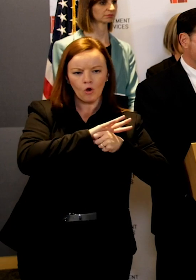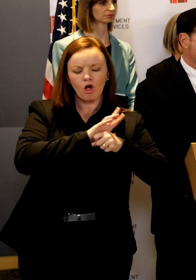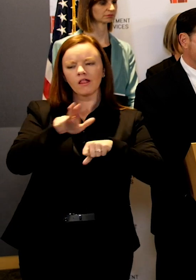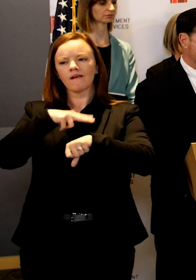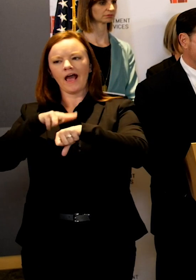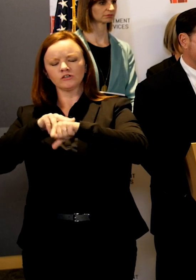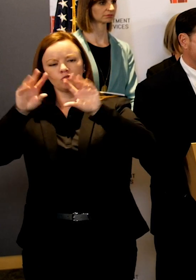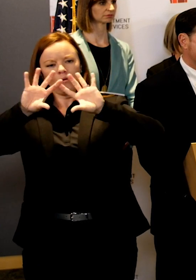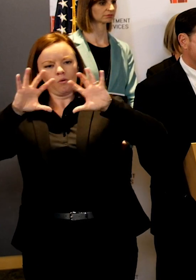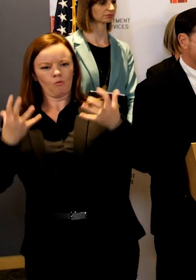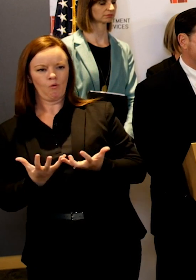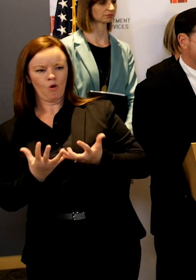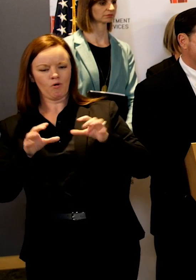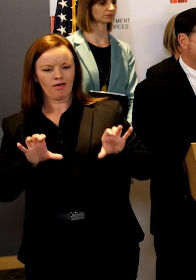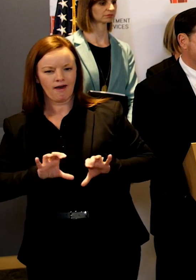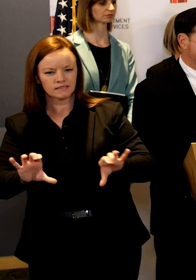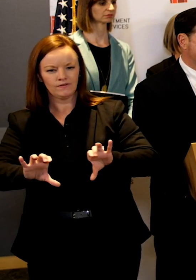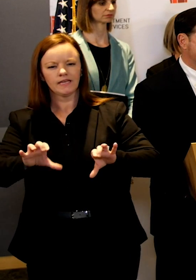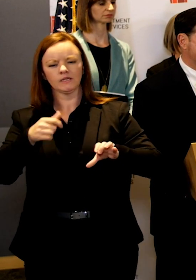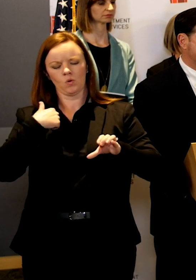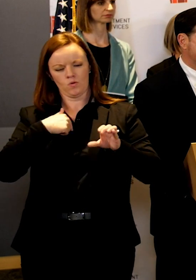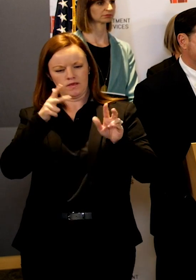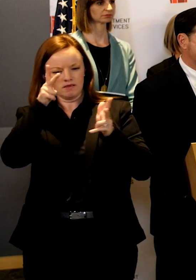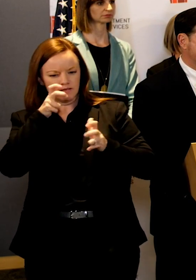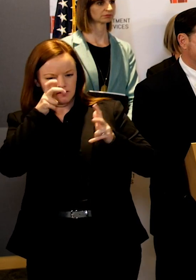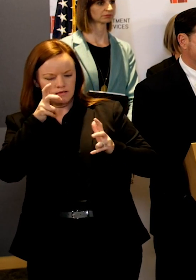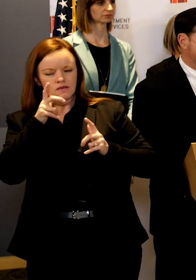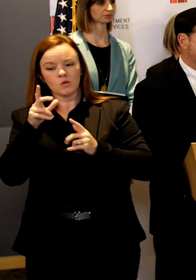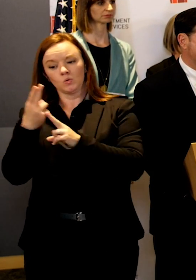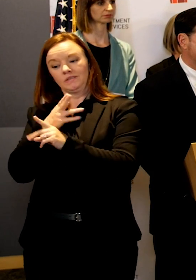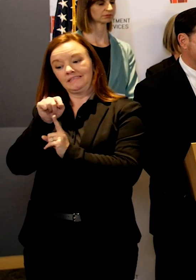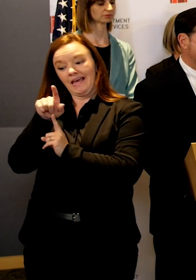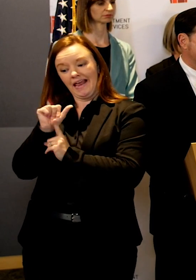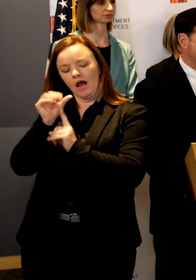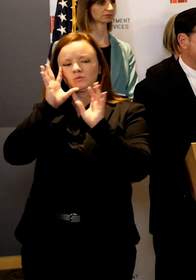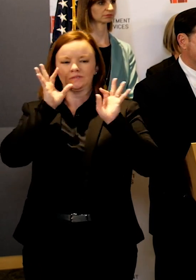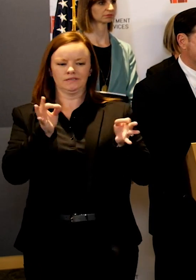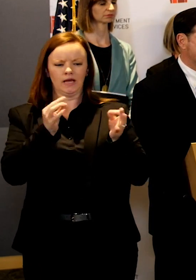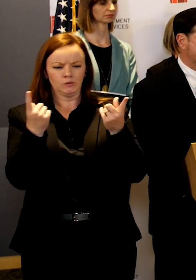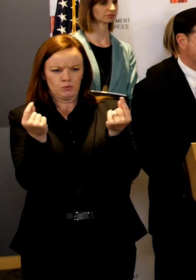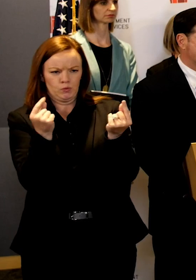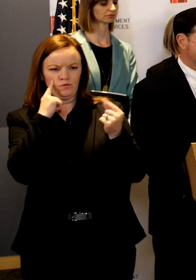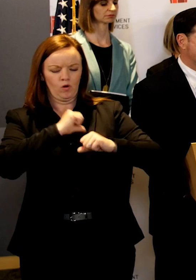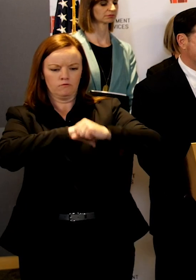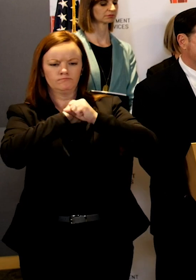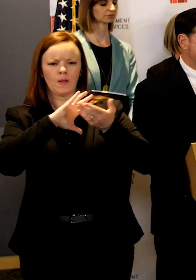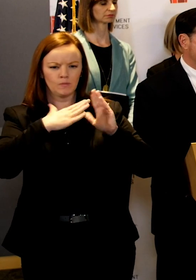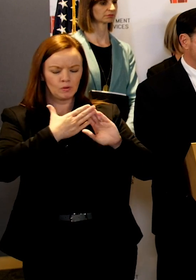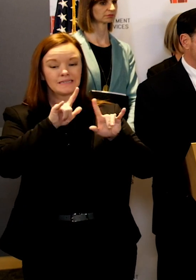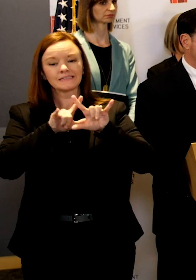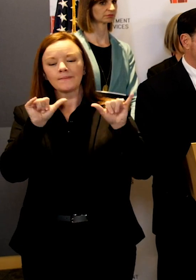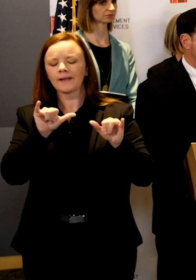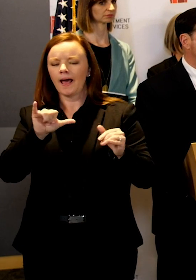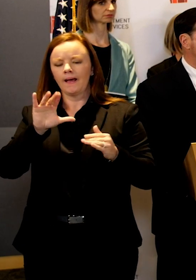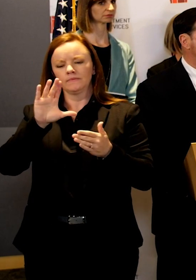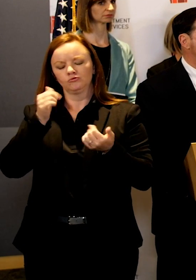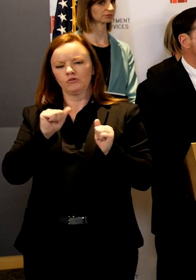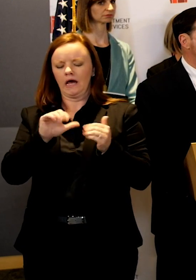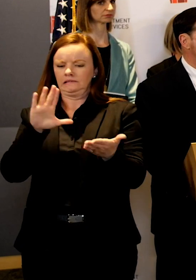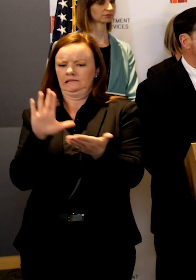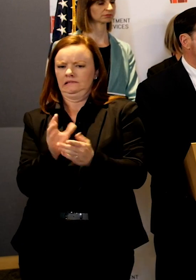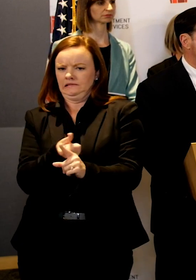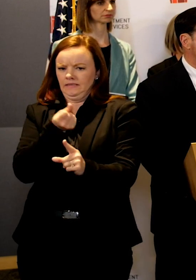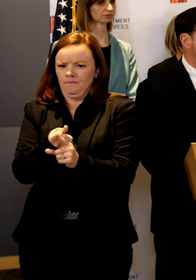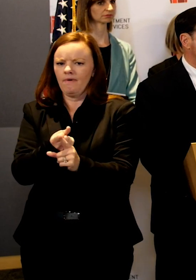and global activities so that we can make data-driven decisions that protect our communities while having as minimal of an impact on Arizonans' daily lives